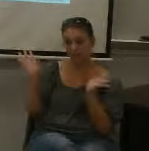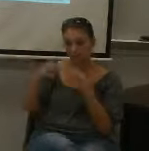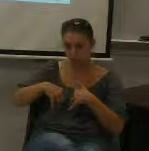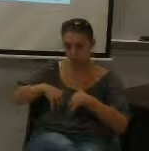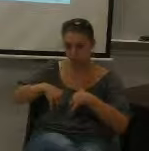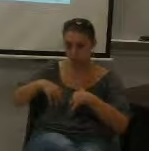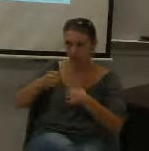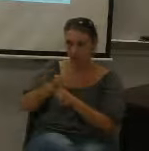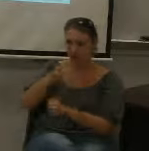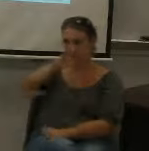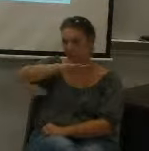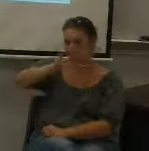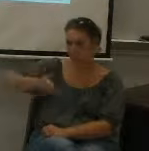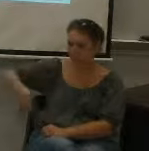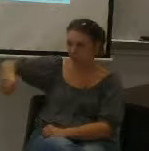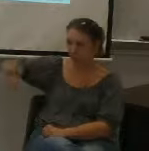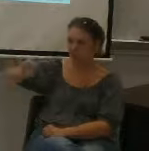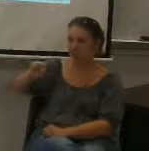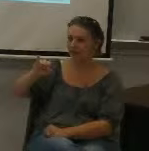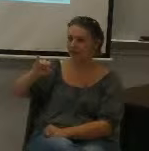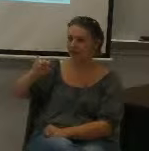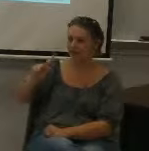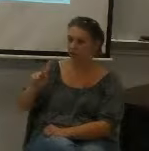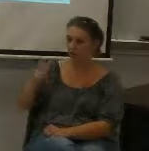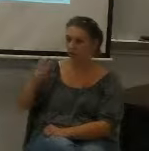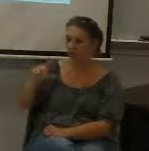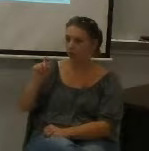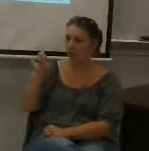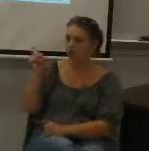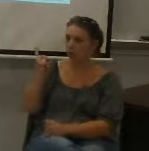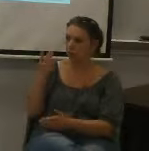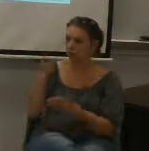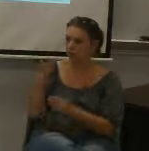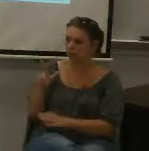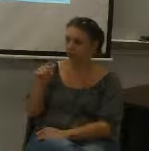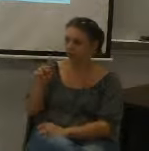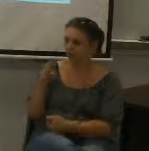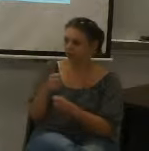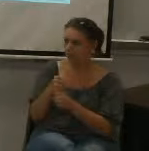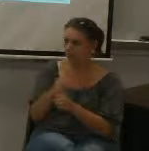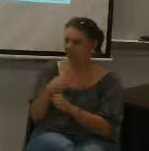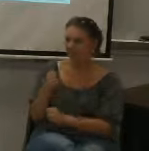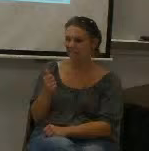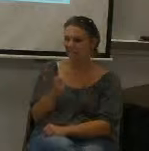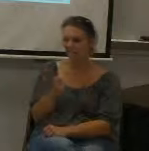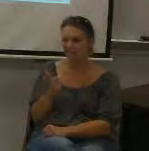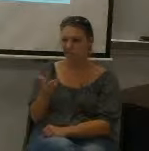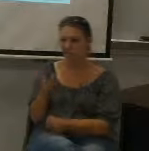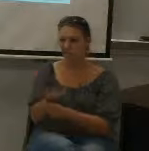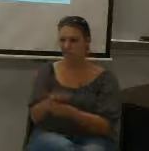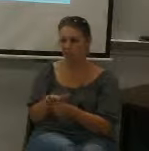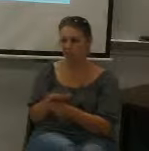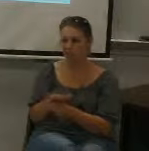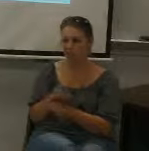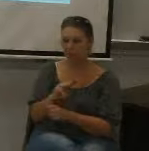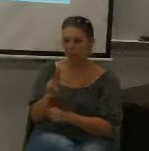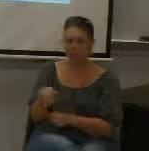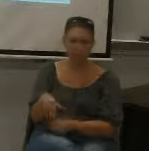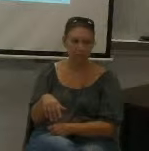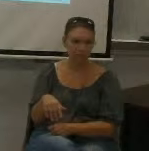sinkhole. And this will actually be one of the ways that lakes form as well. We have a few of these around Manhattan as well.